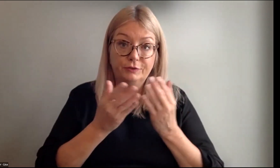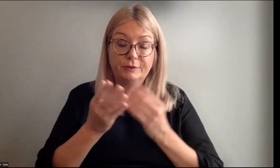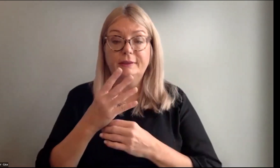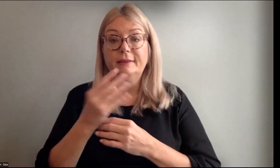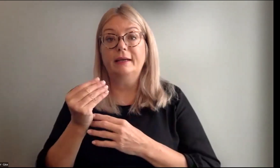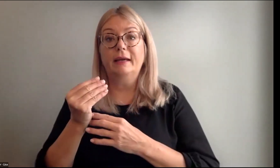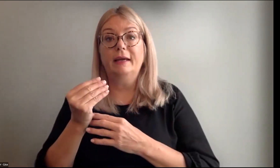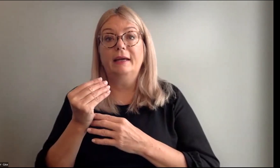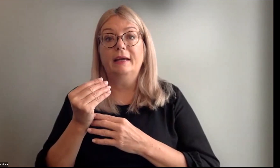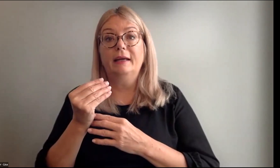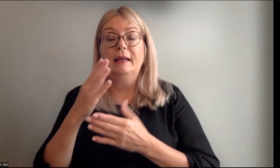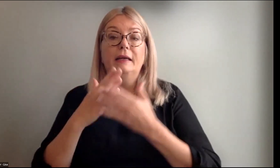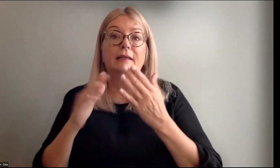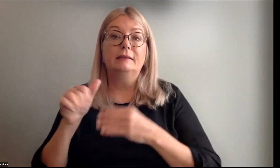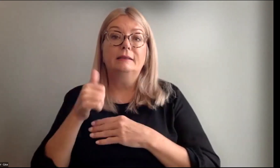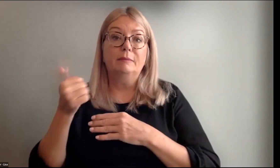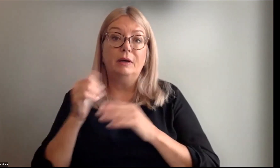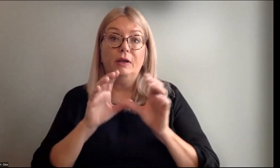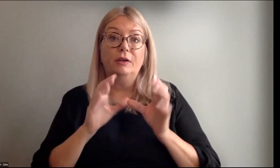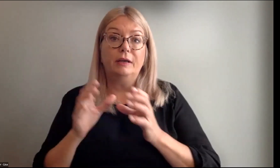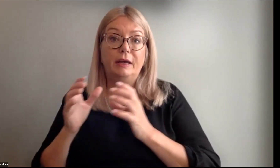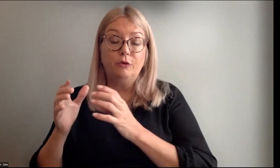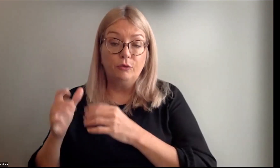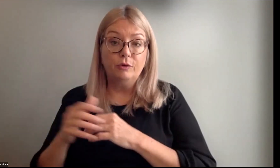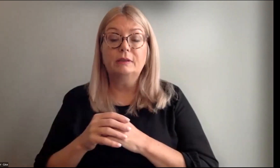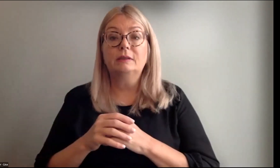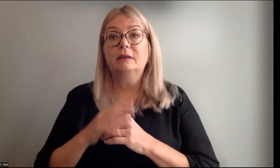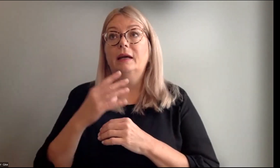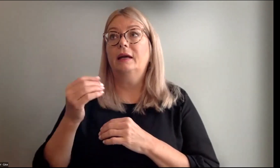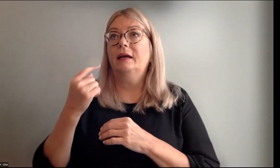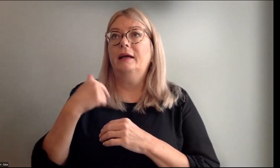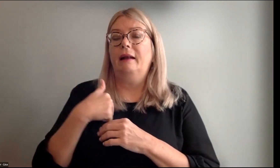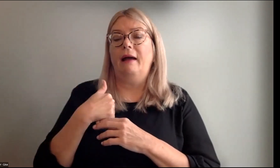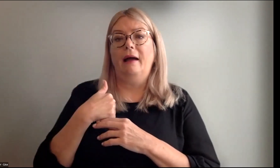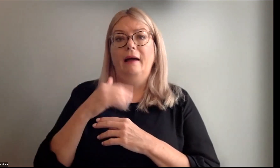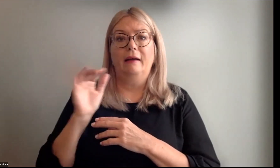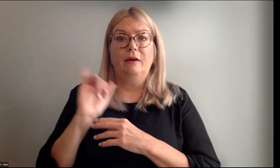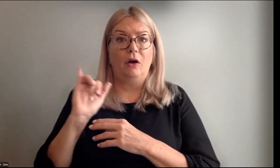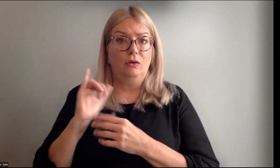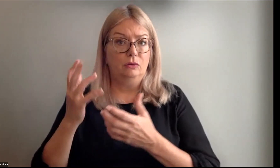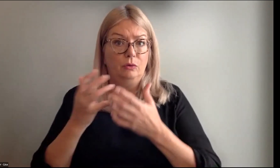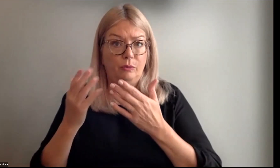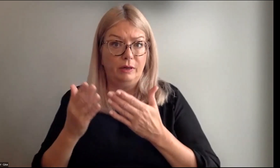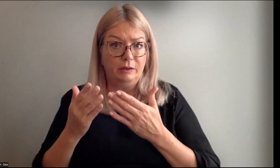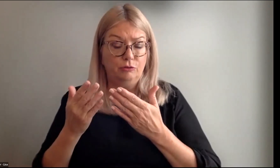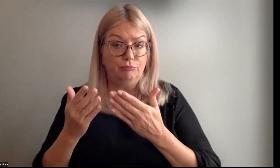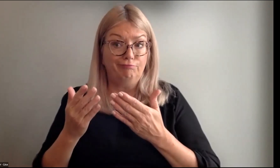a bunch of, and some other categories. And I also just wanted to suggest